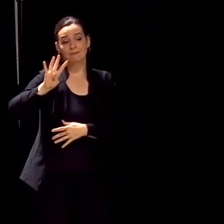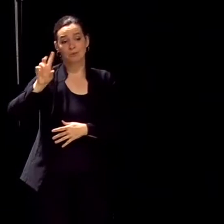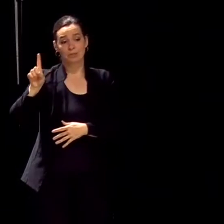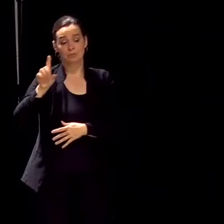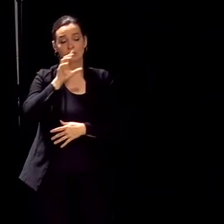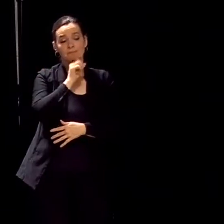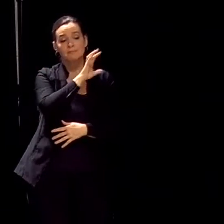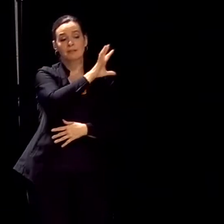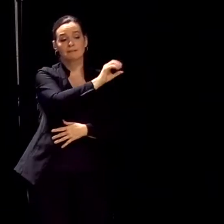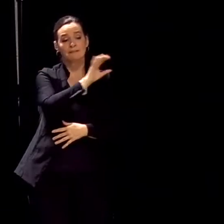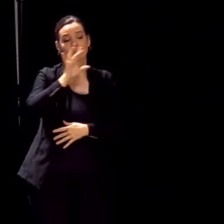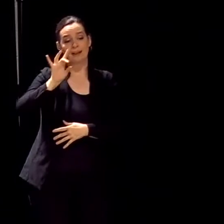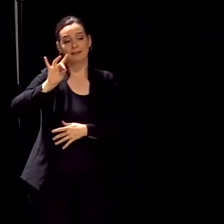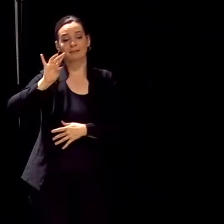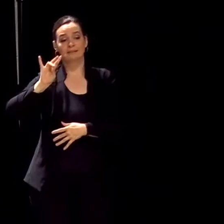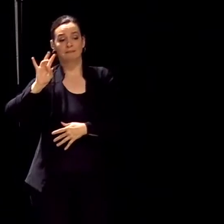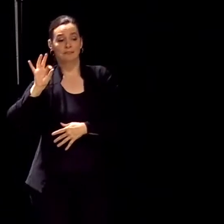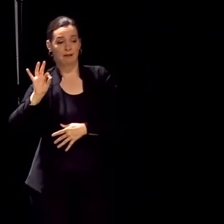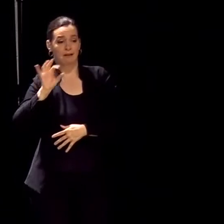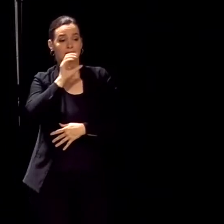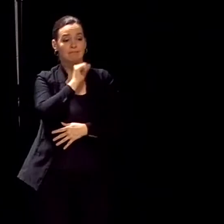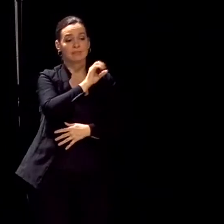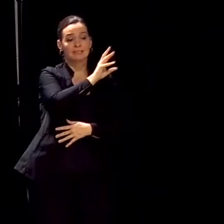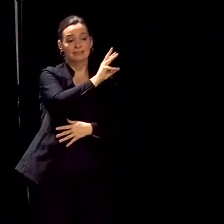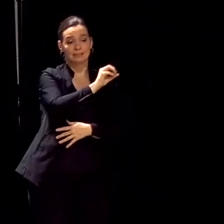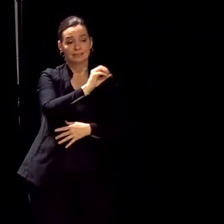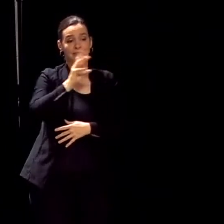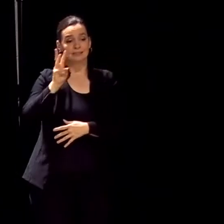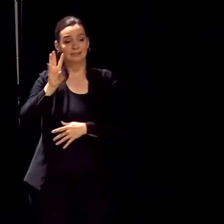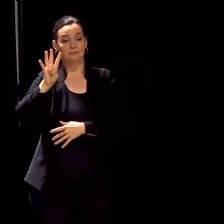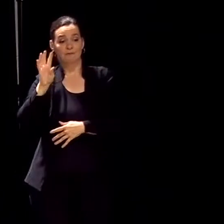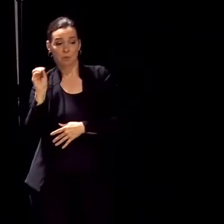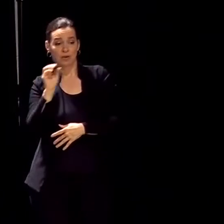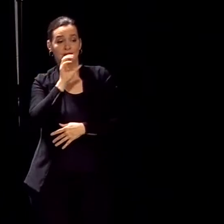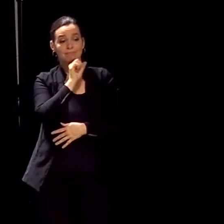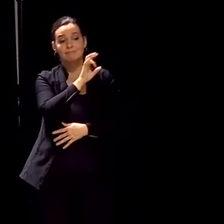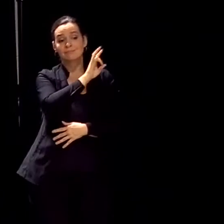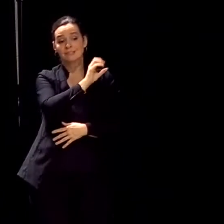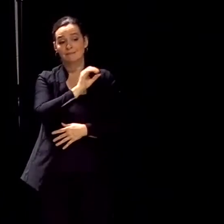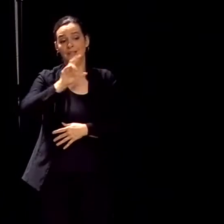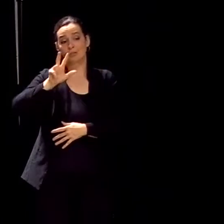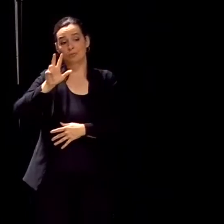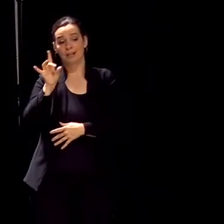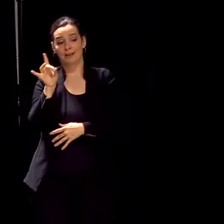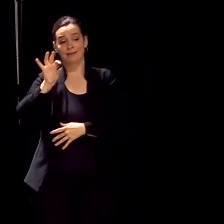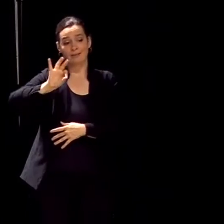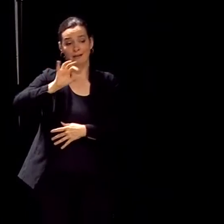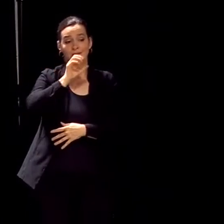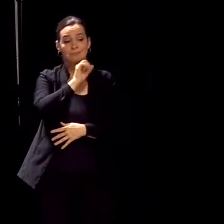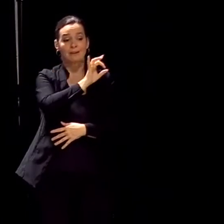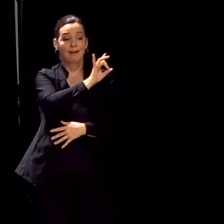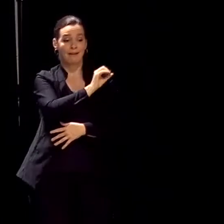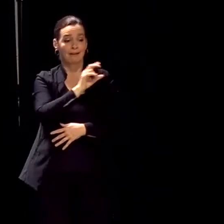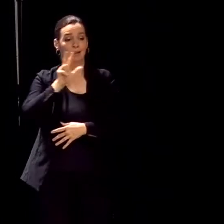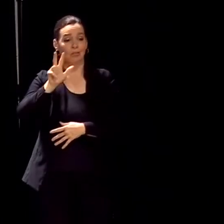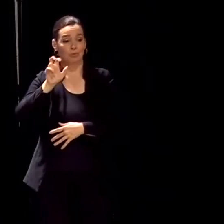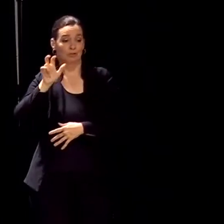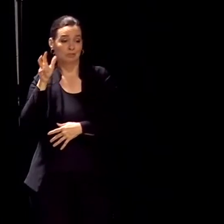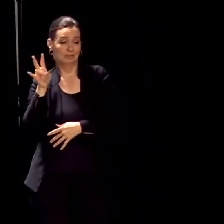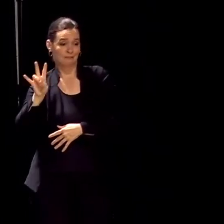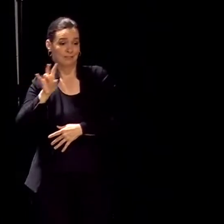40s, 879 in their 50s, 640 in their 60s, 389 in their